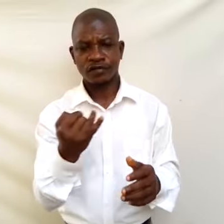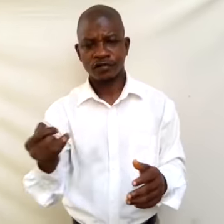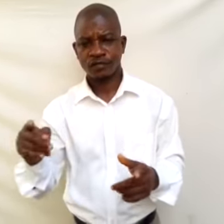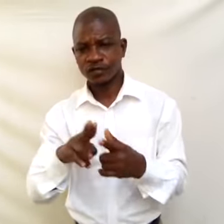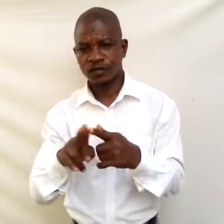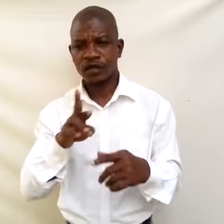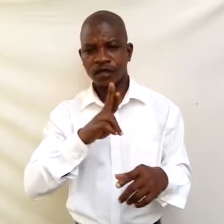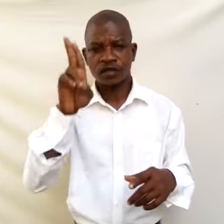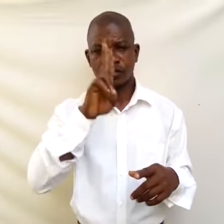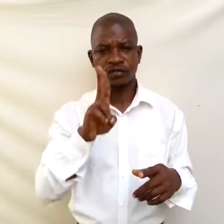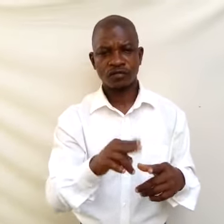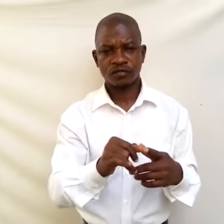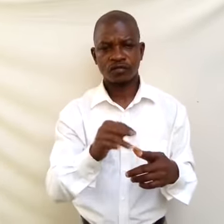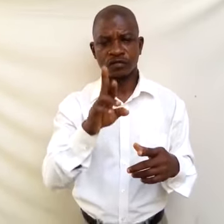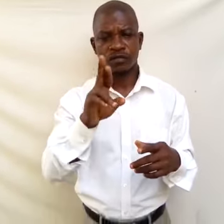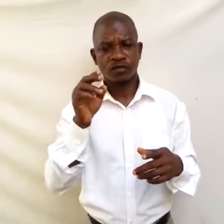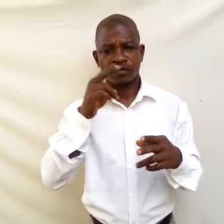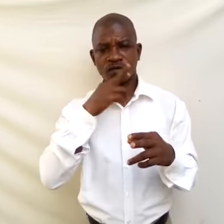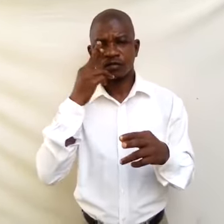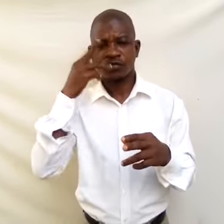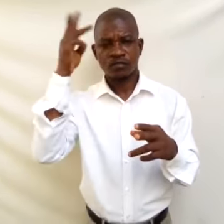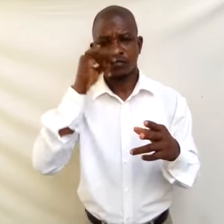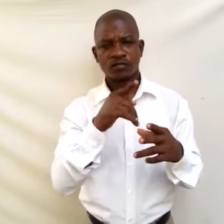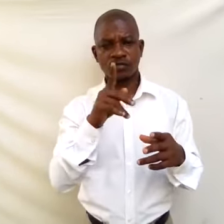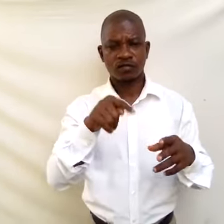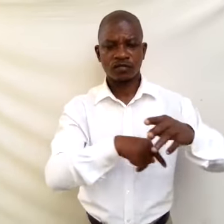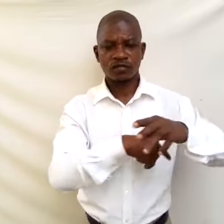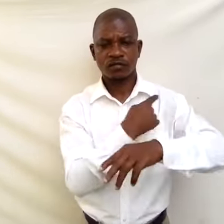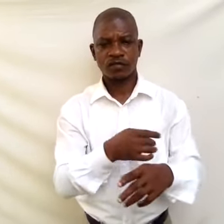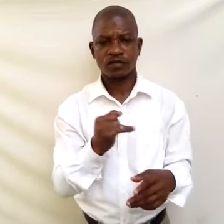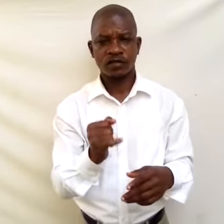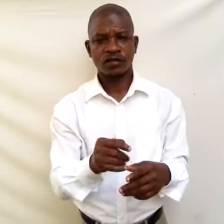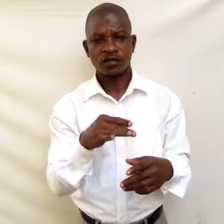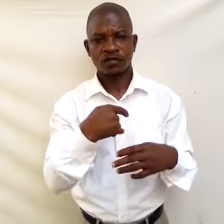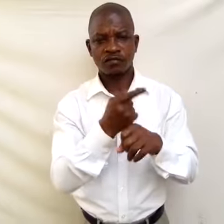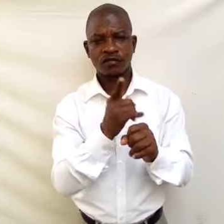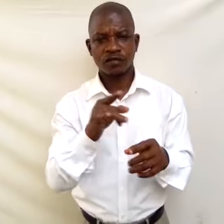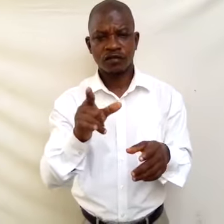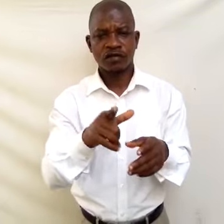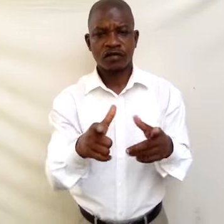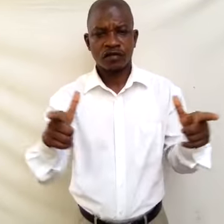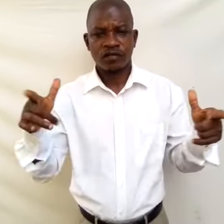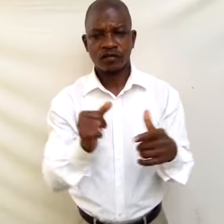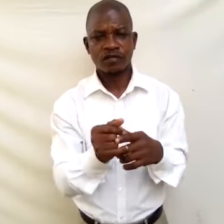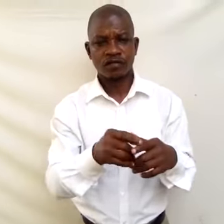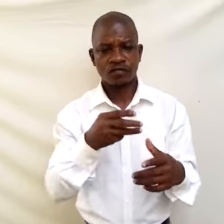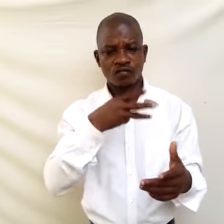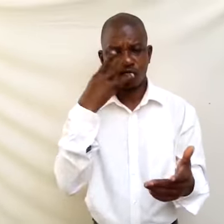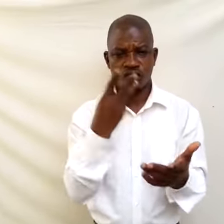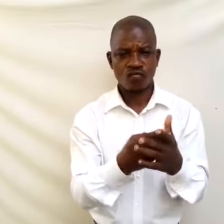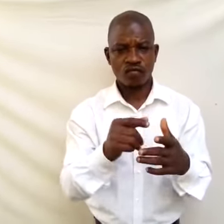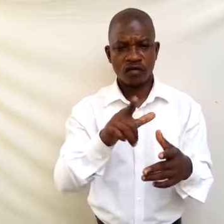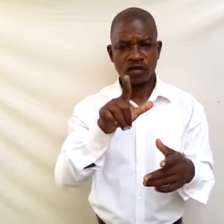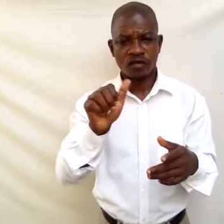used: rain gauge, thermometer. Make a large, well-labeled diagram 6 to